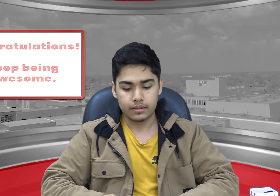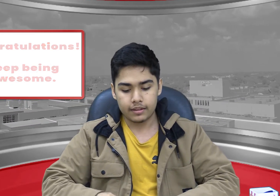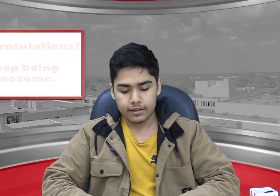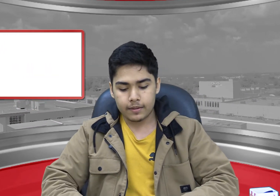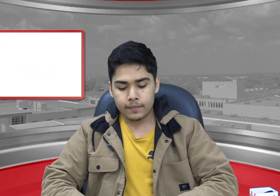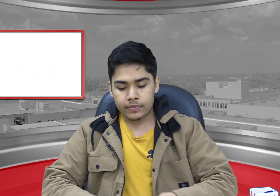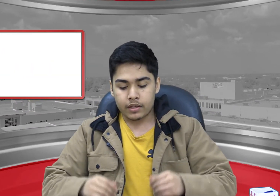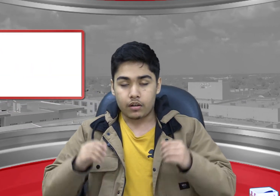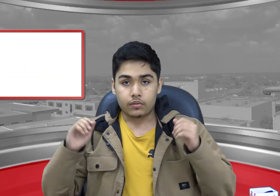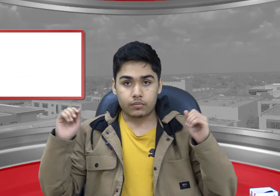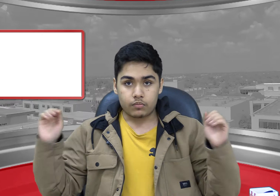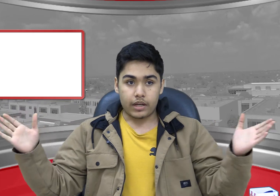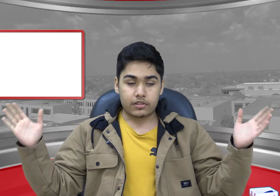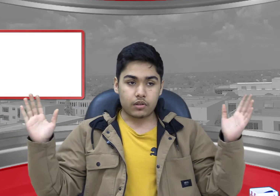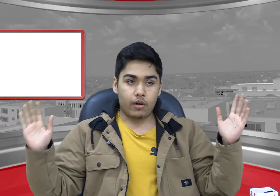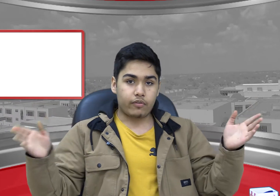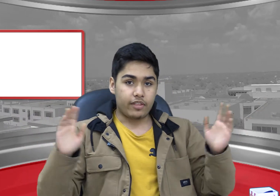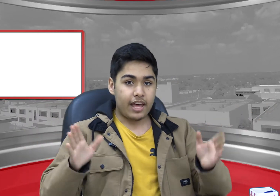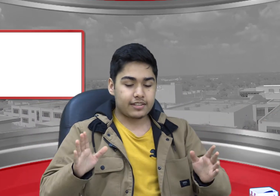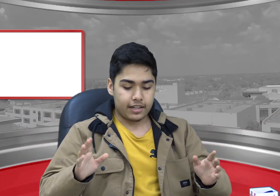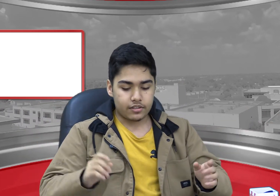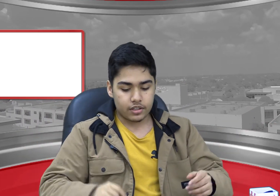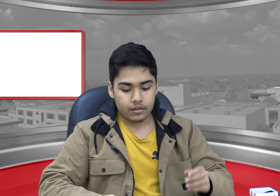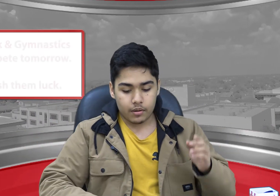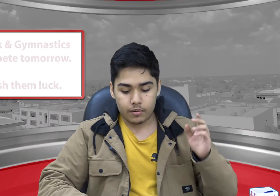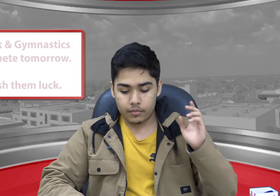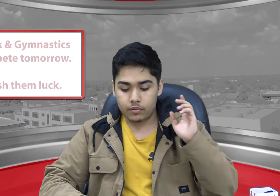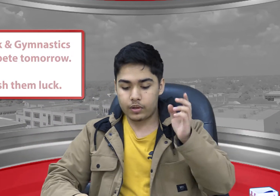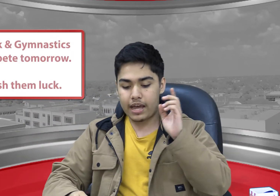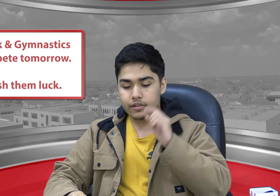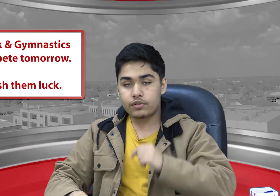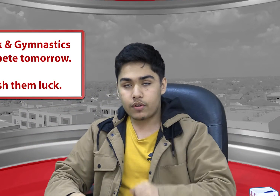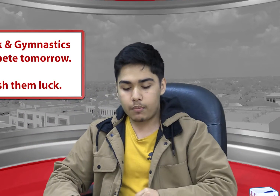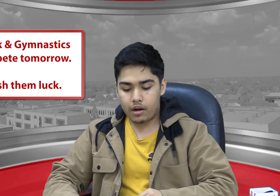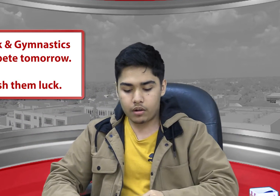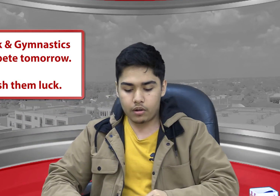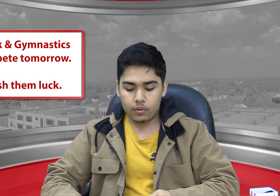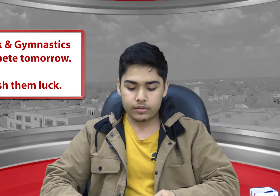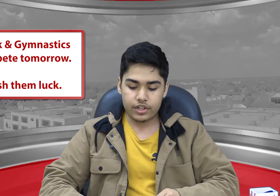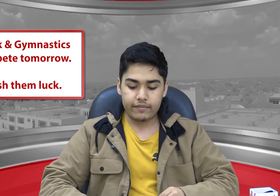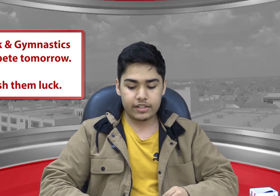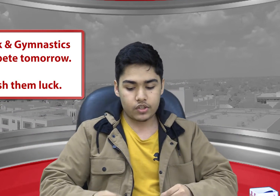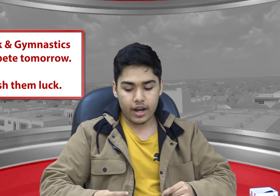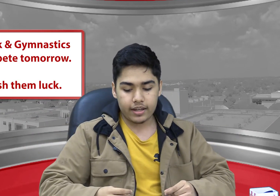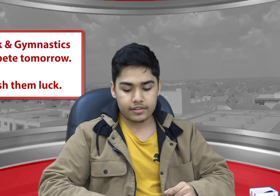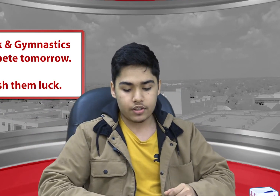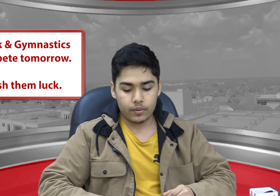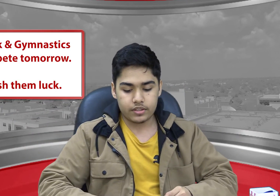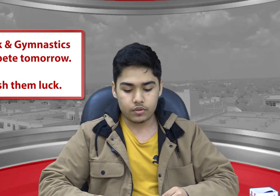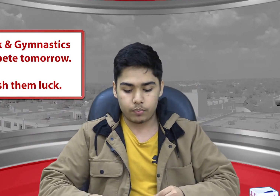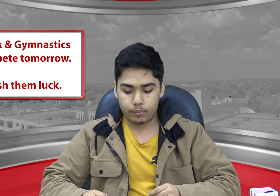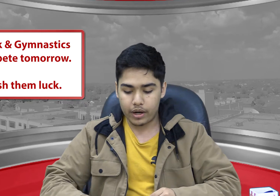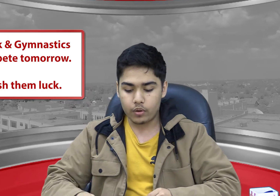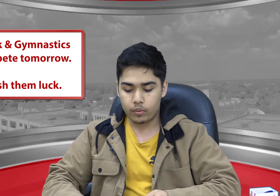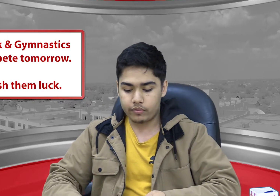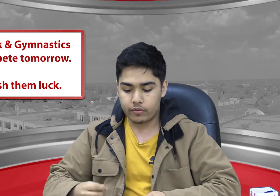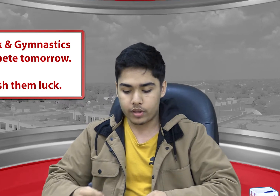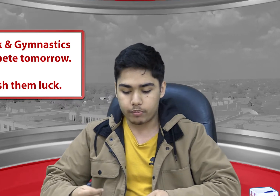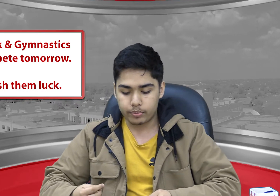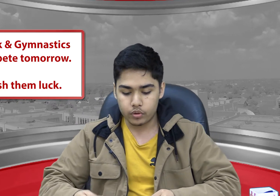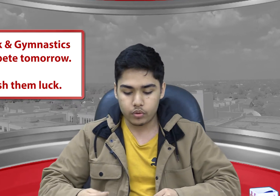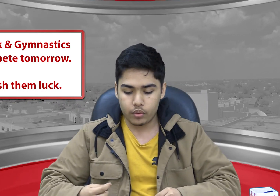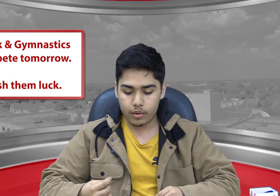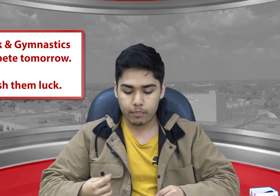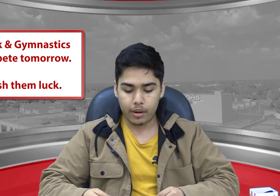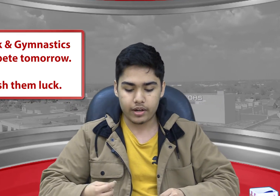Award. That's all for that section. We got news for tomorrow. JV track is going to Brownwood for